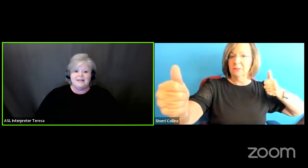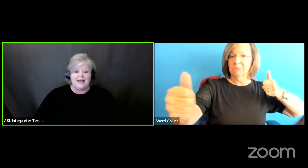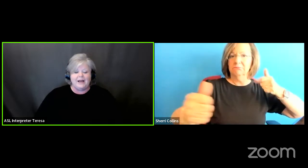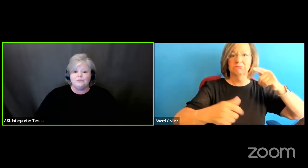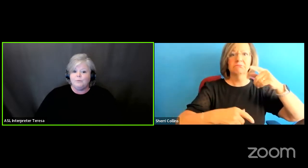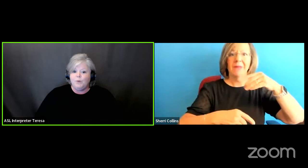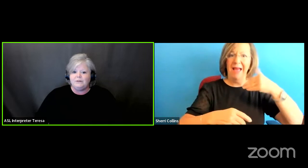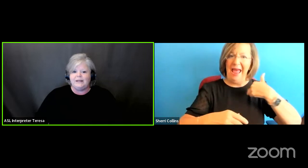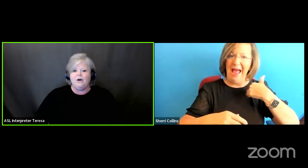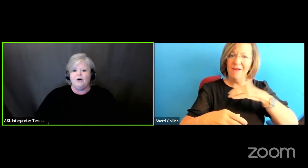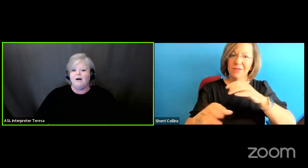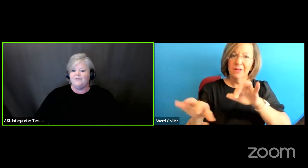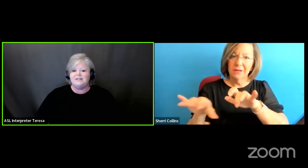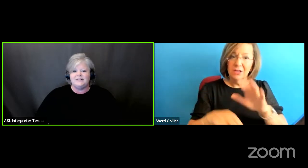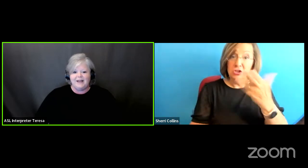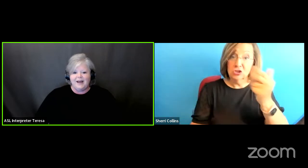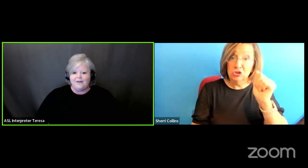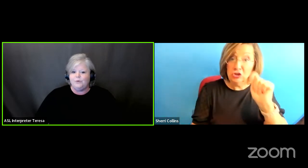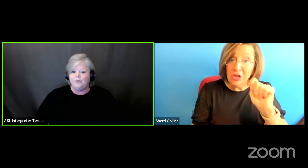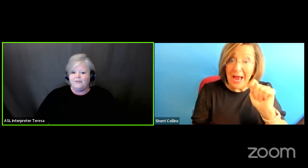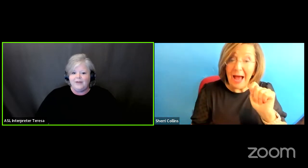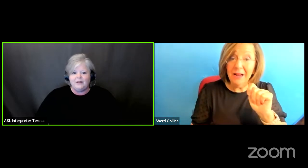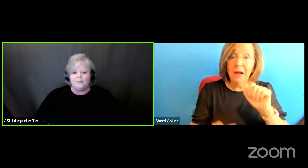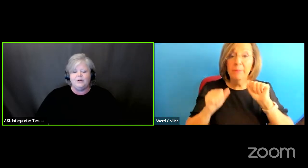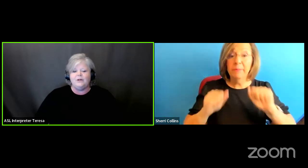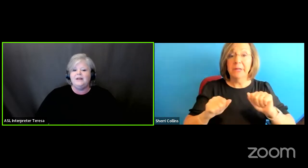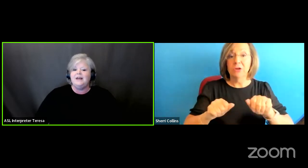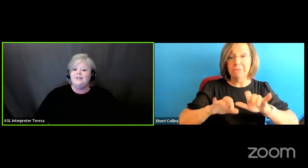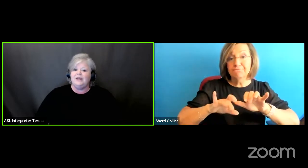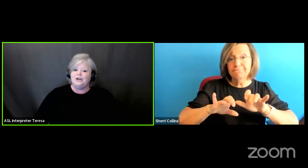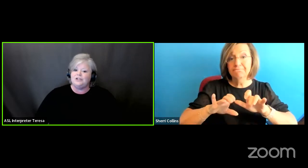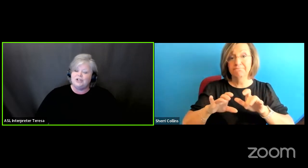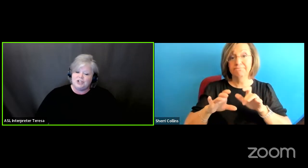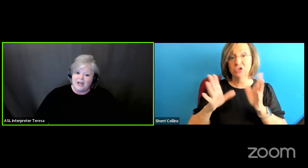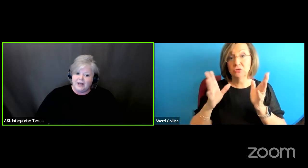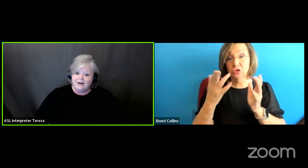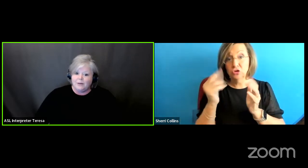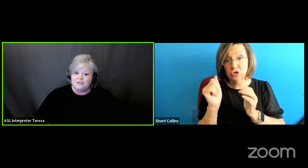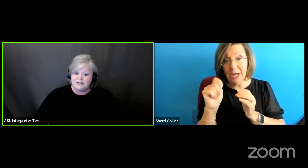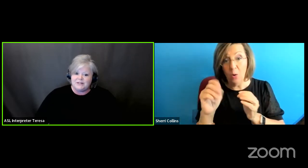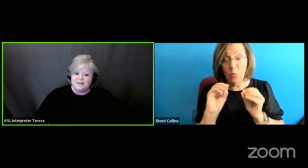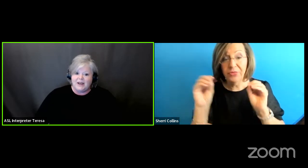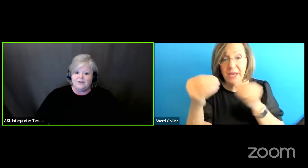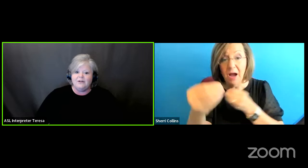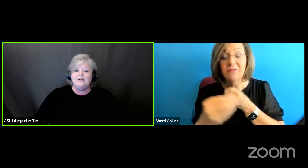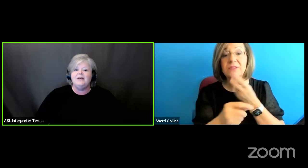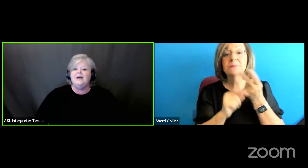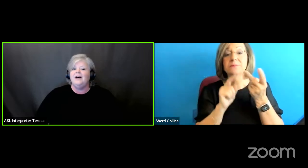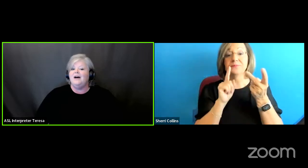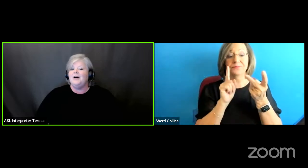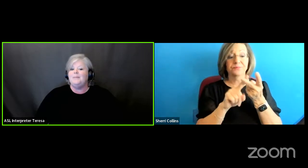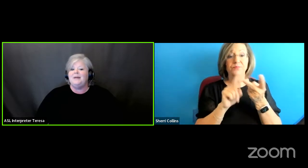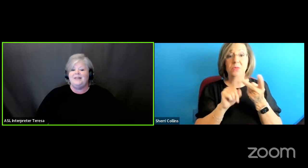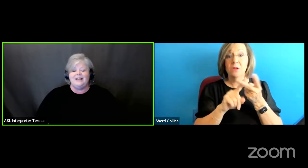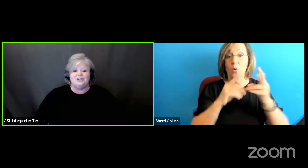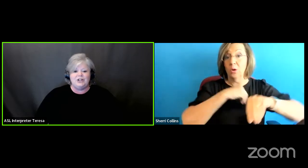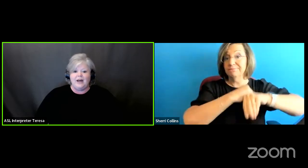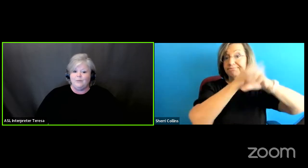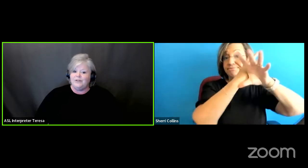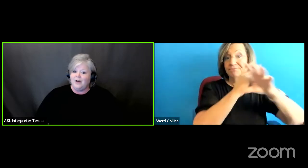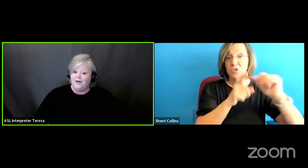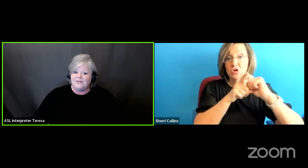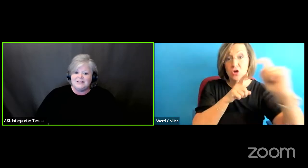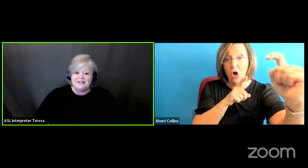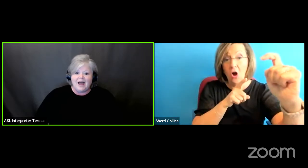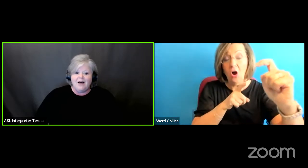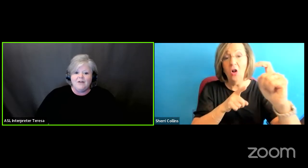to contact remotely our office staff who are available. There's chat options there. They can